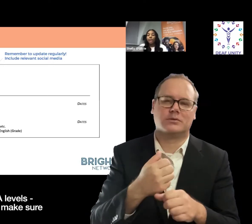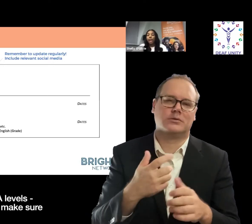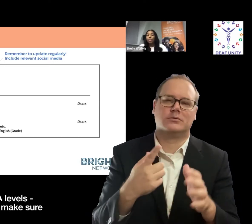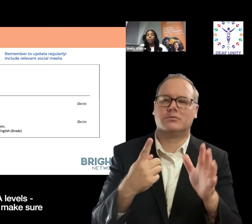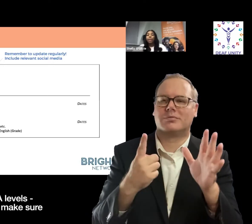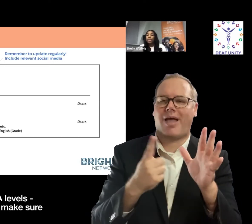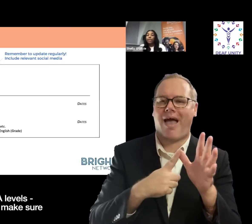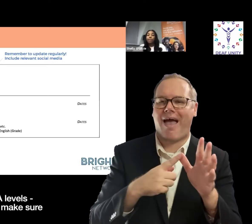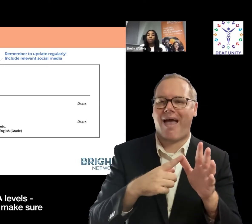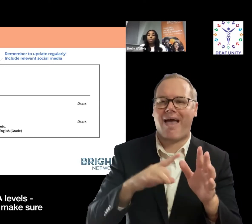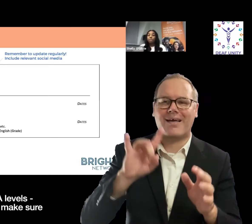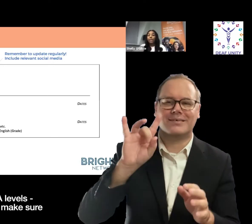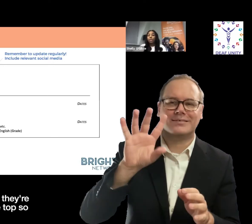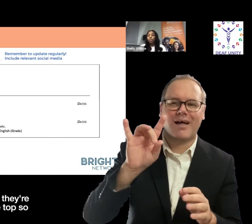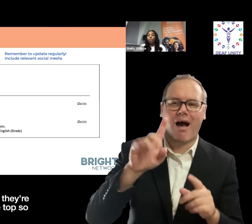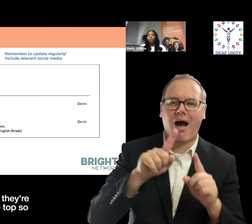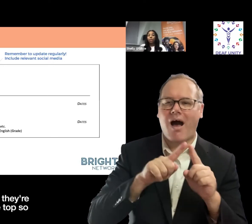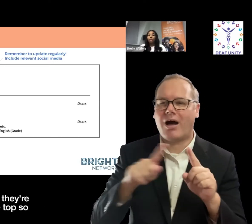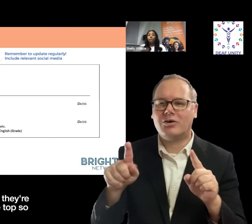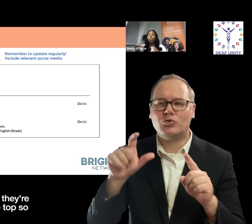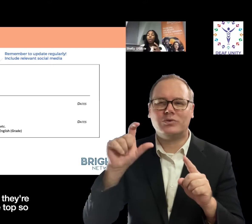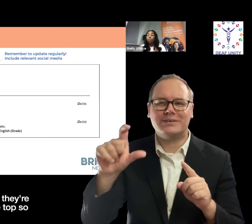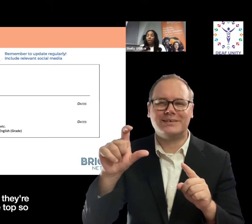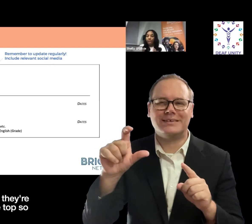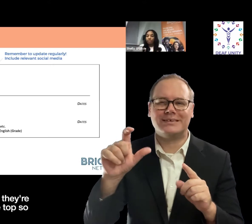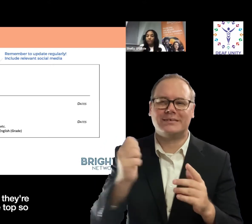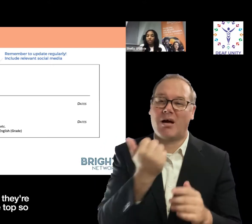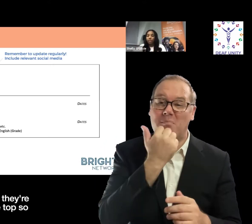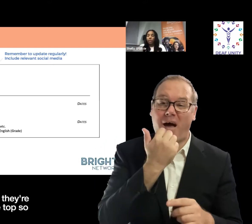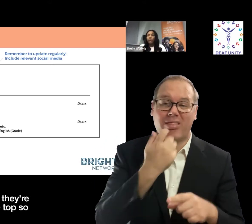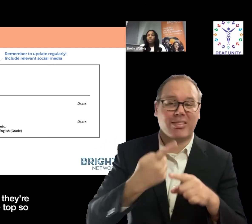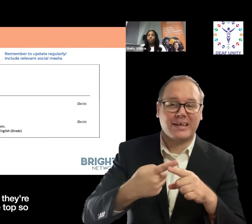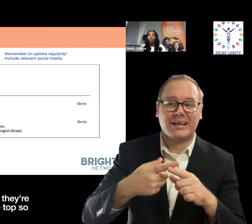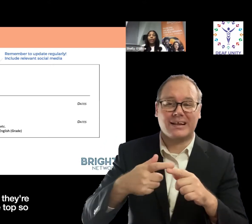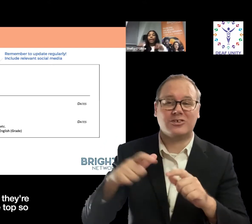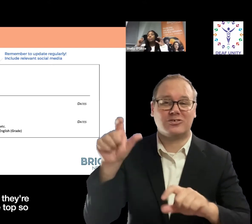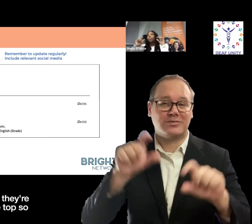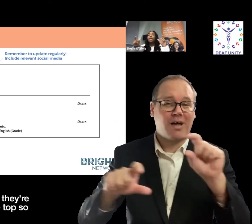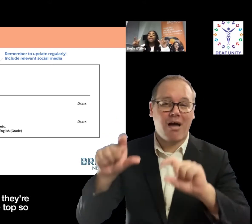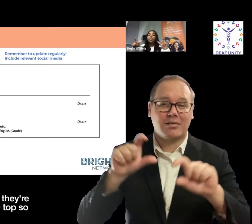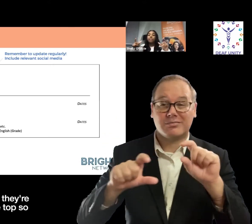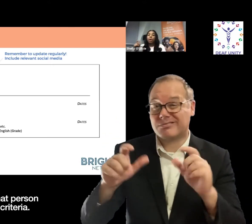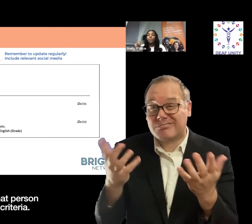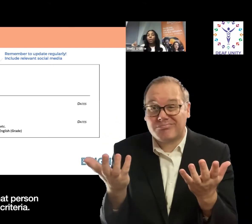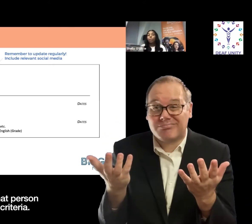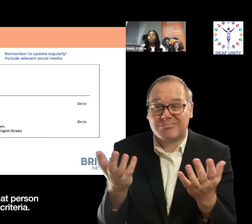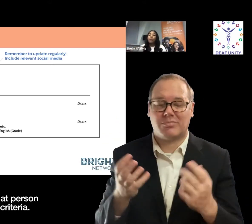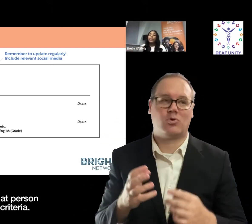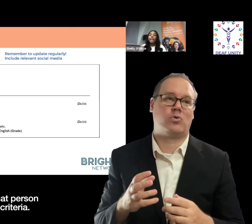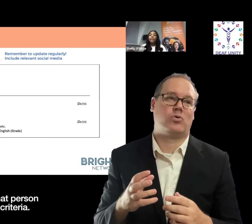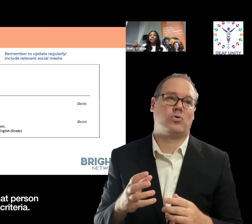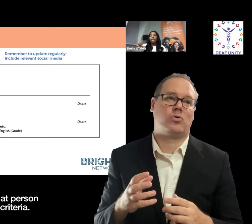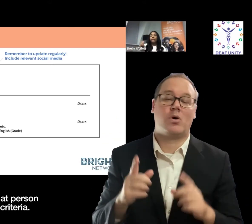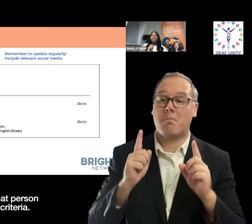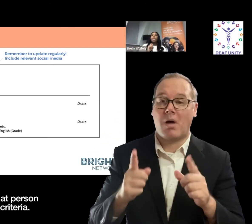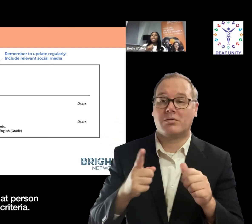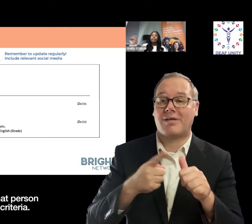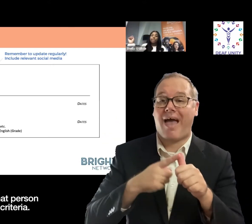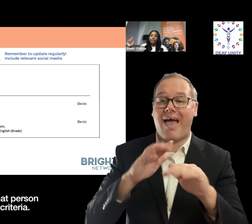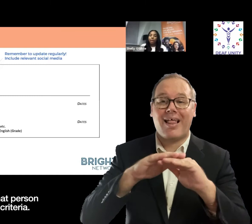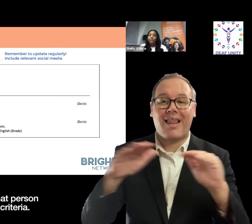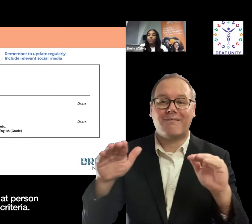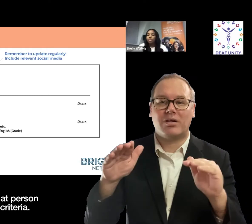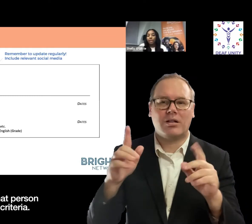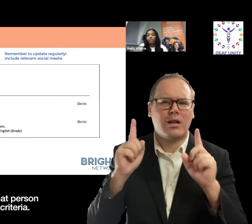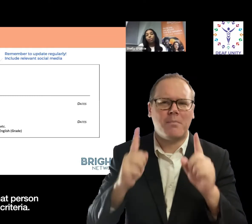levels. And whatever they're looking for, just make sure the qualifying information that they're looking for is right there at the top. So already they can see that, yep,